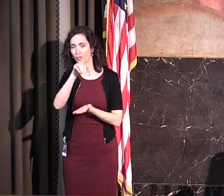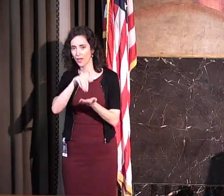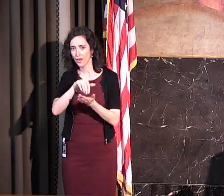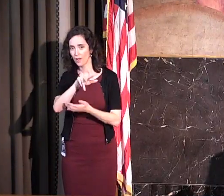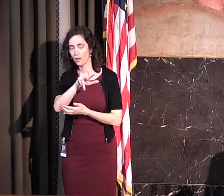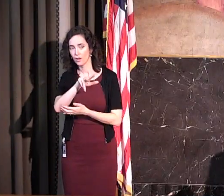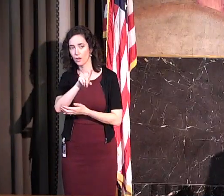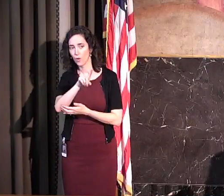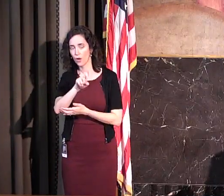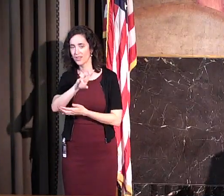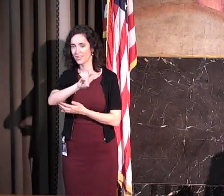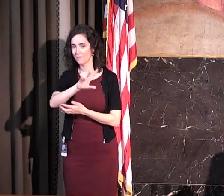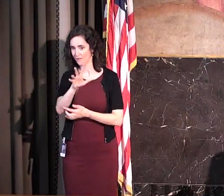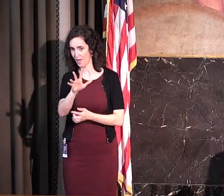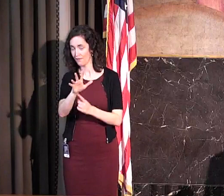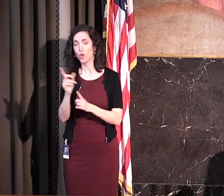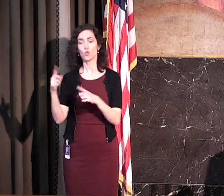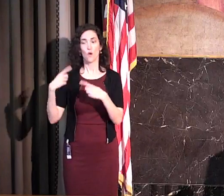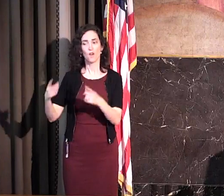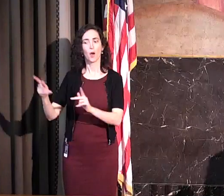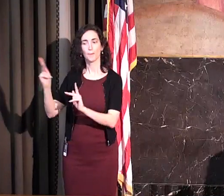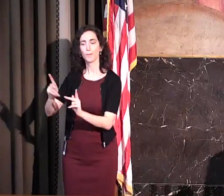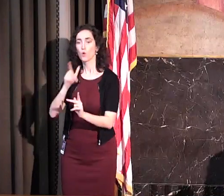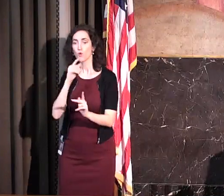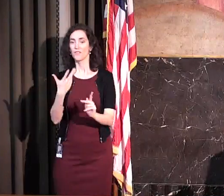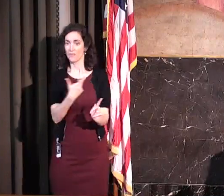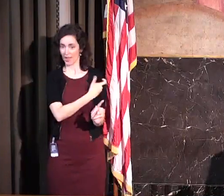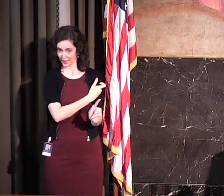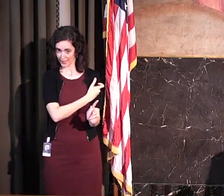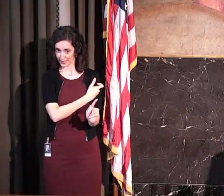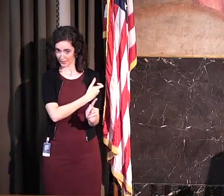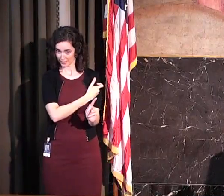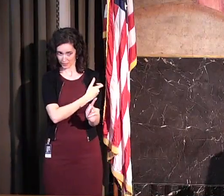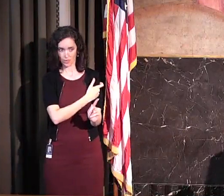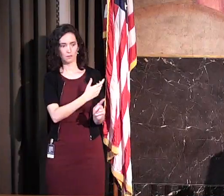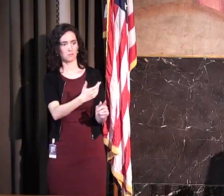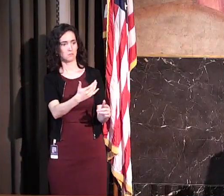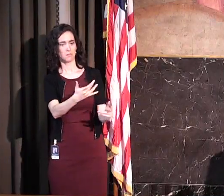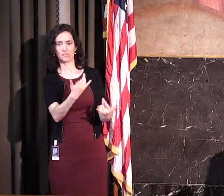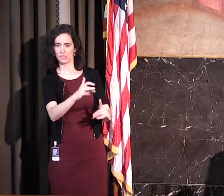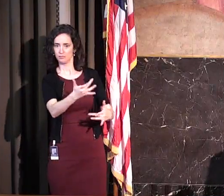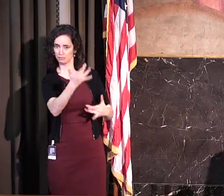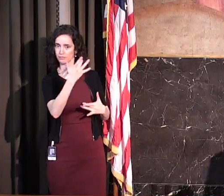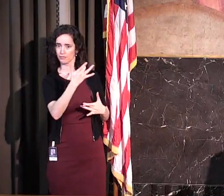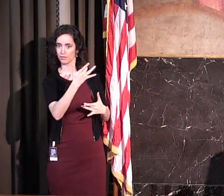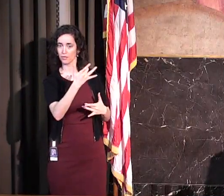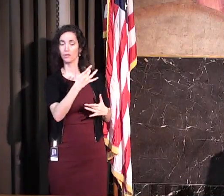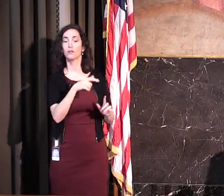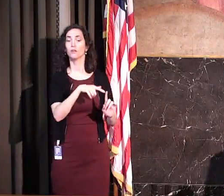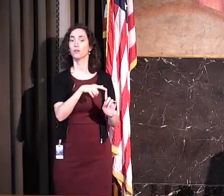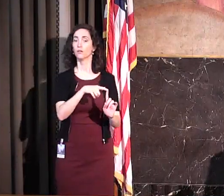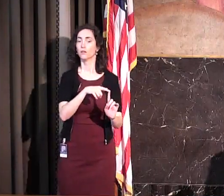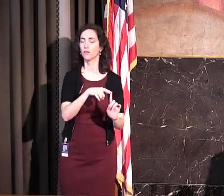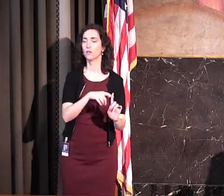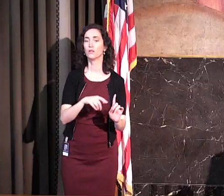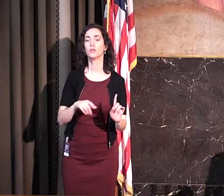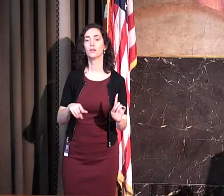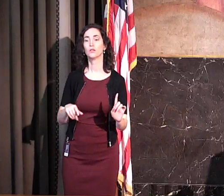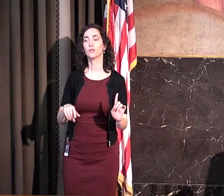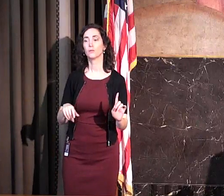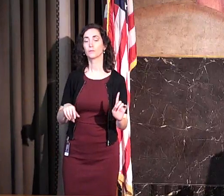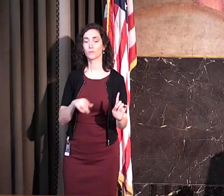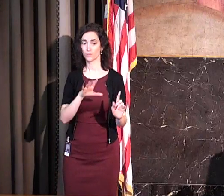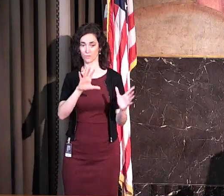2,175 breakthrough cases. This is 0.1% of everyone in the state who's fully vaccinated. Of those cases,